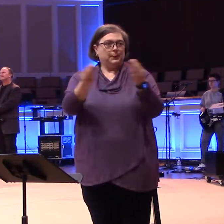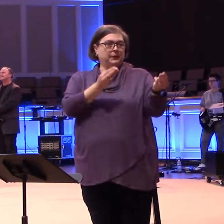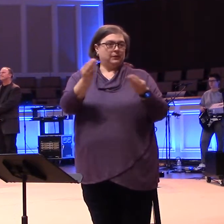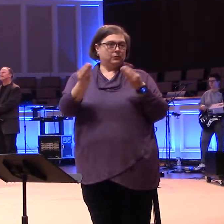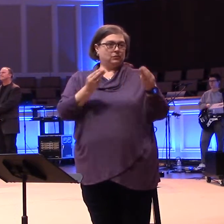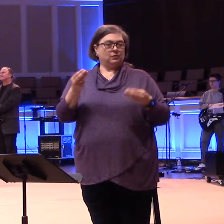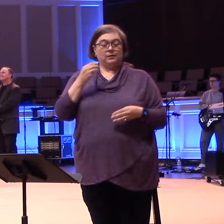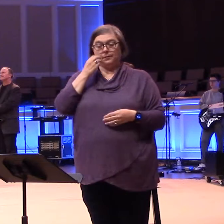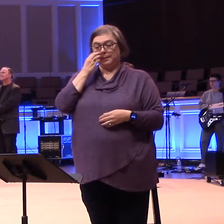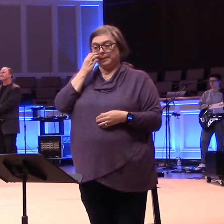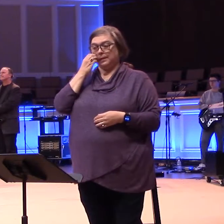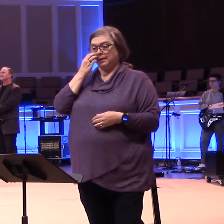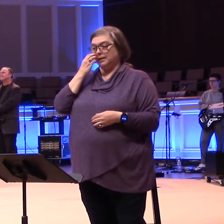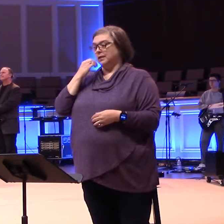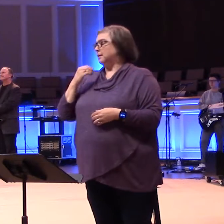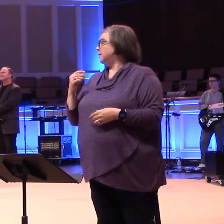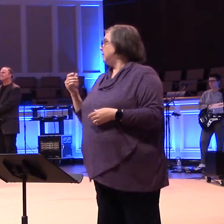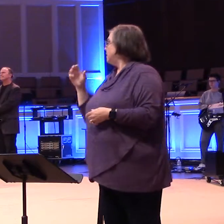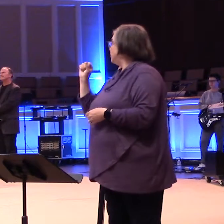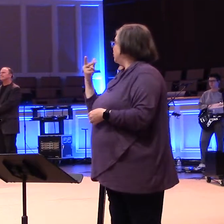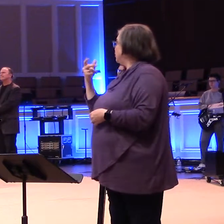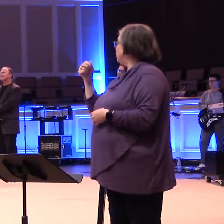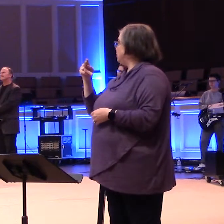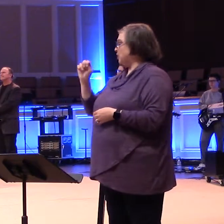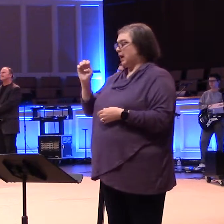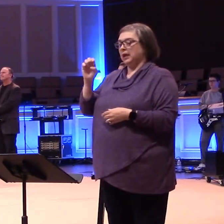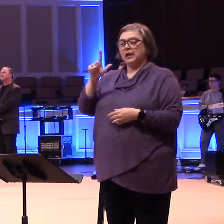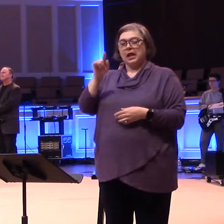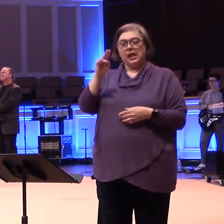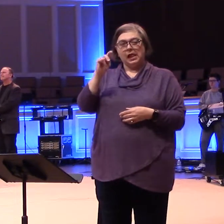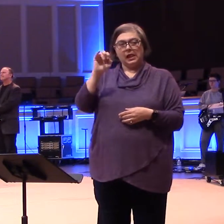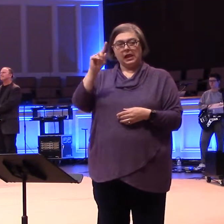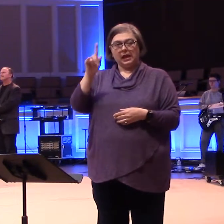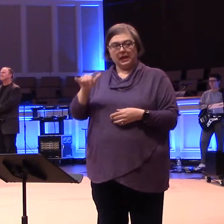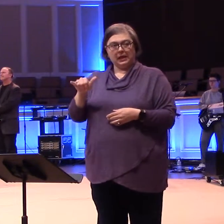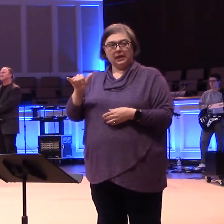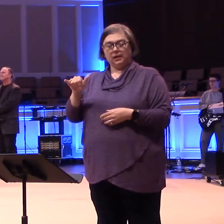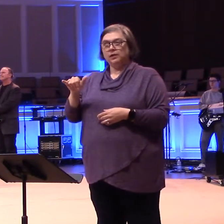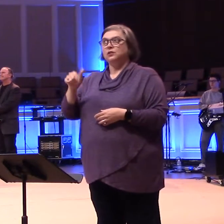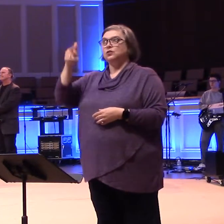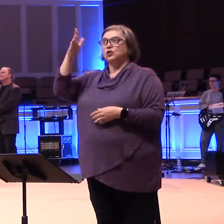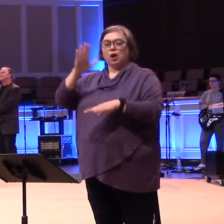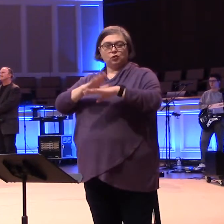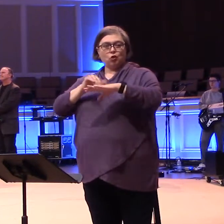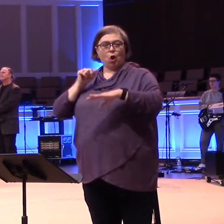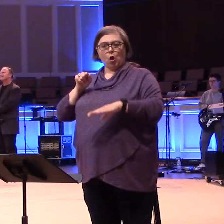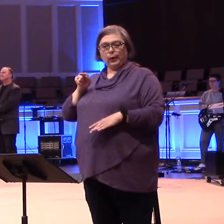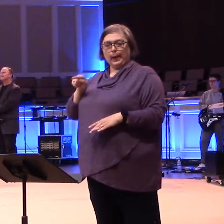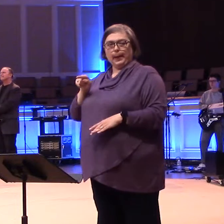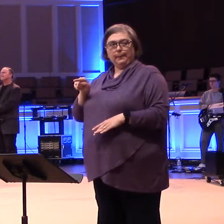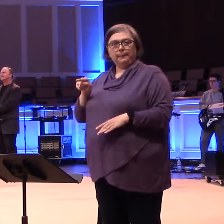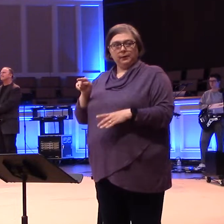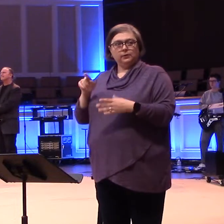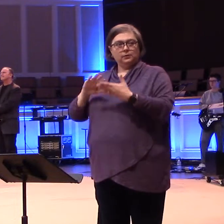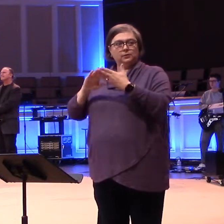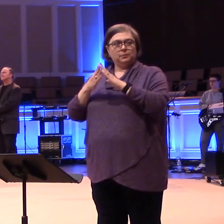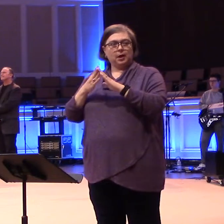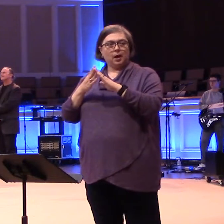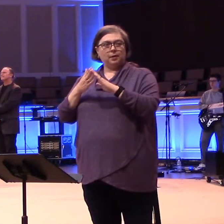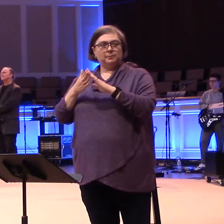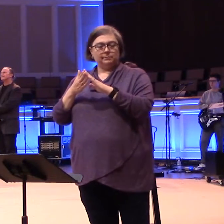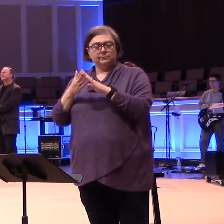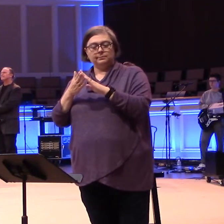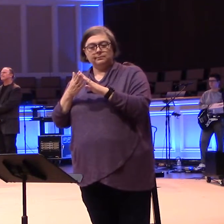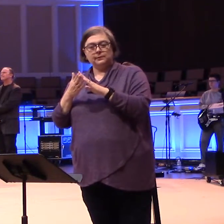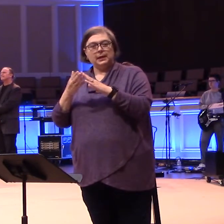set aside Shane Langley to gospel ministry. And Shane has been in a process of obediently, Shane and his family,